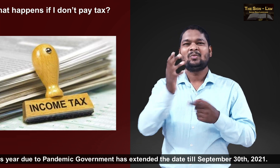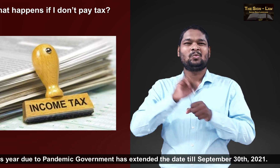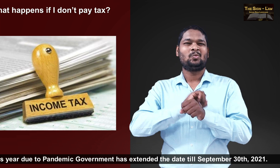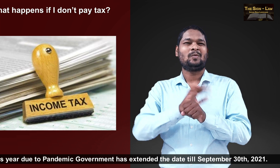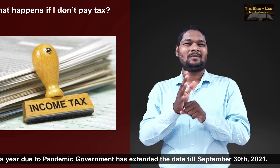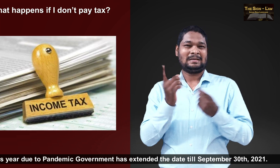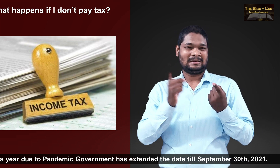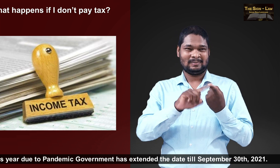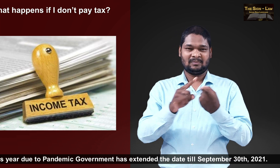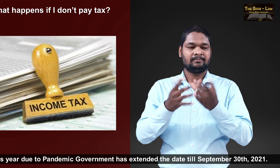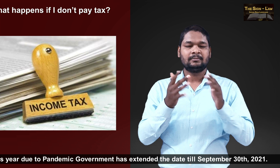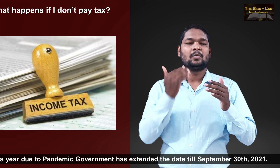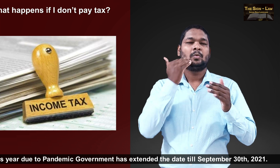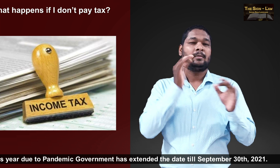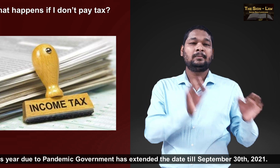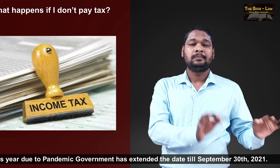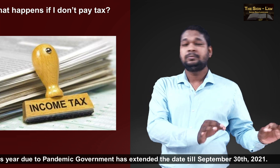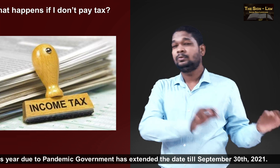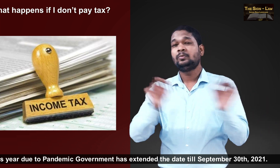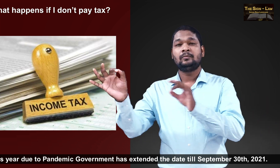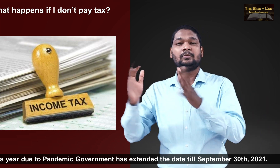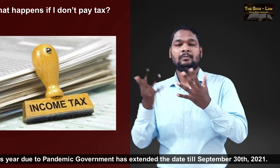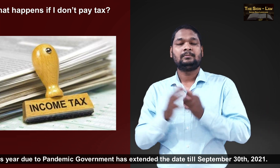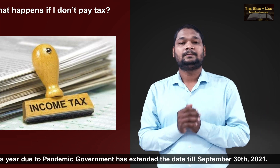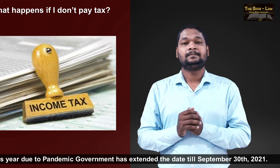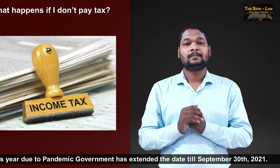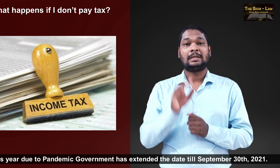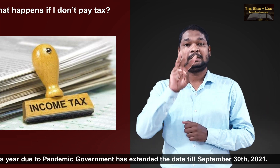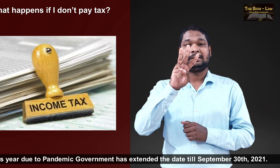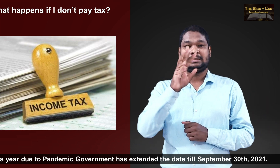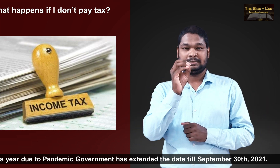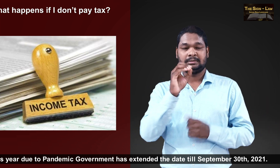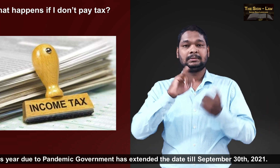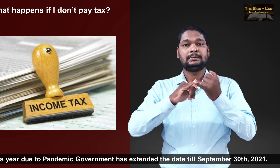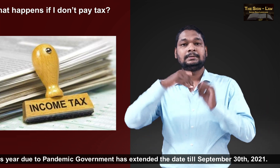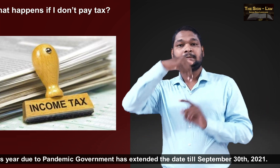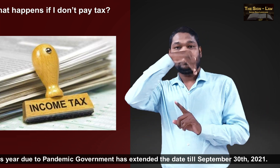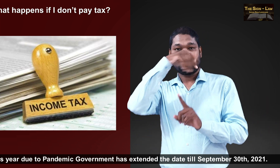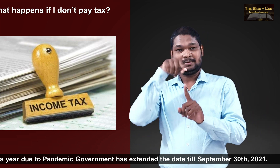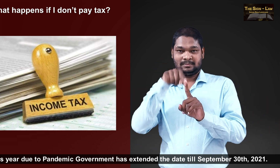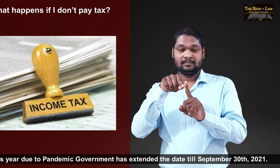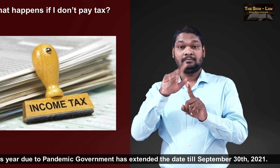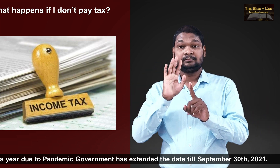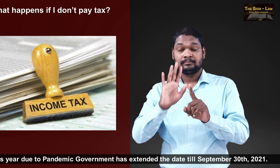This year, due to pandemic, government has extended the date till September 30th, 2021.